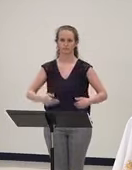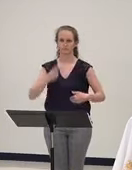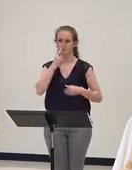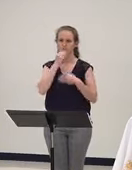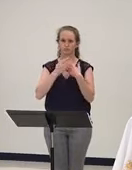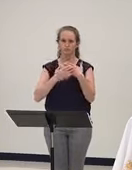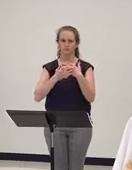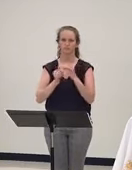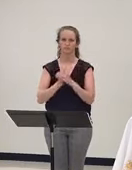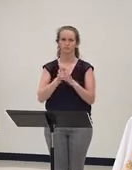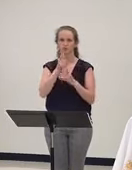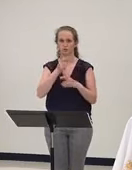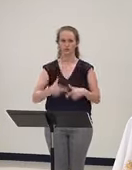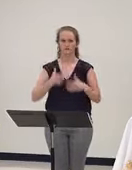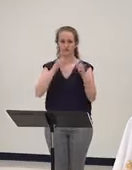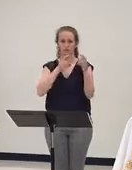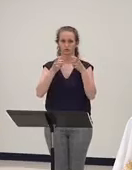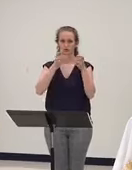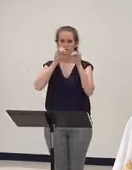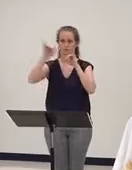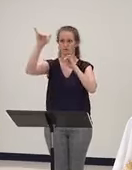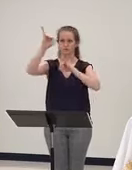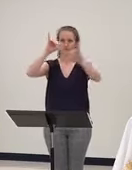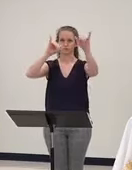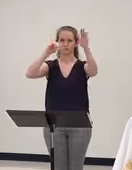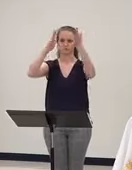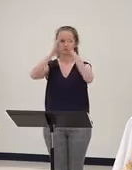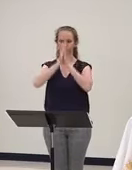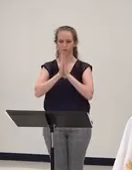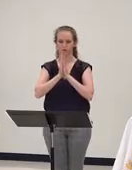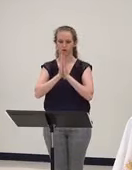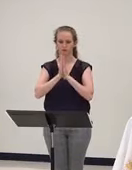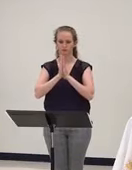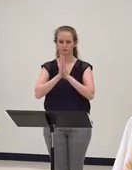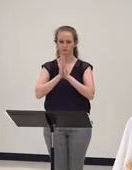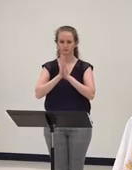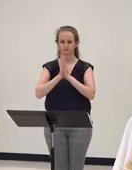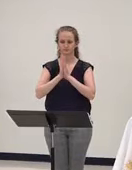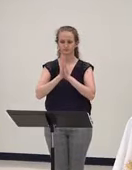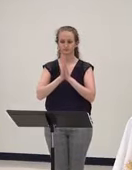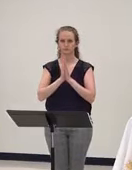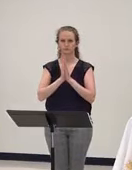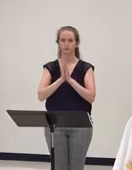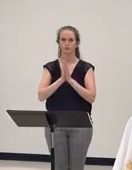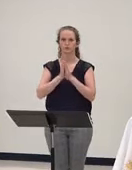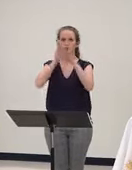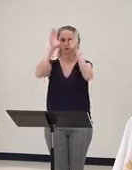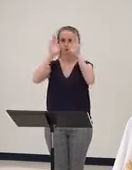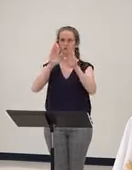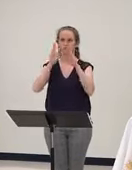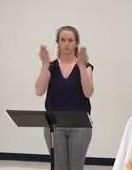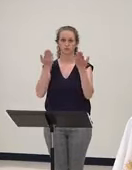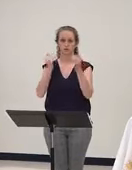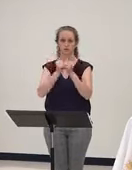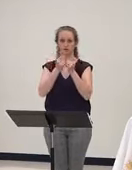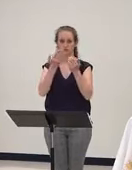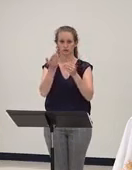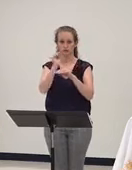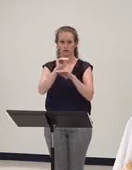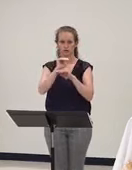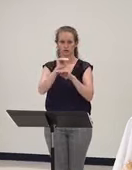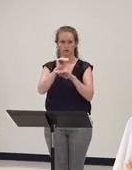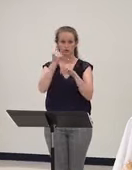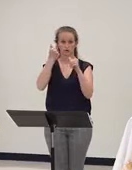blood, who live and reign forever and ever. Amen. It is wonderful to be here with you this evening.